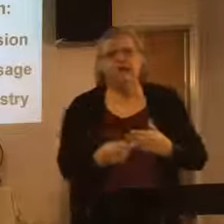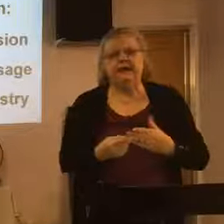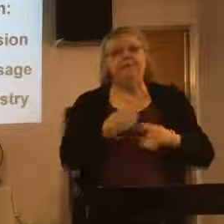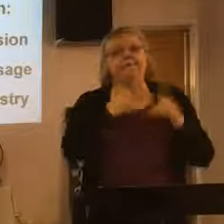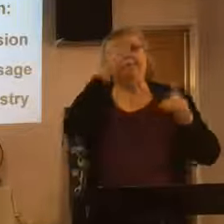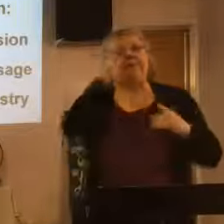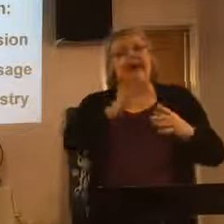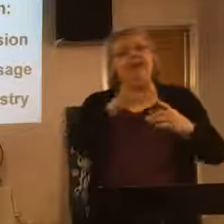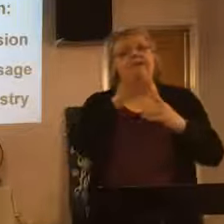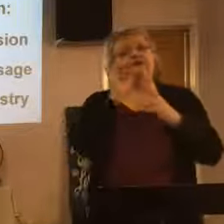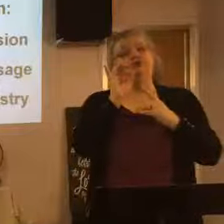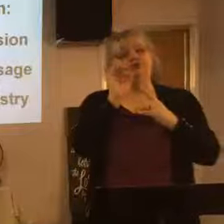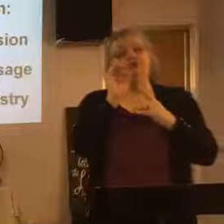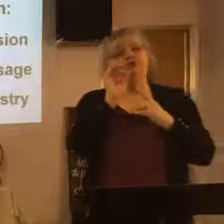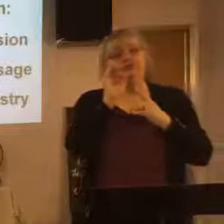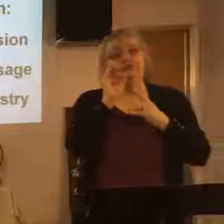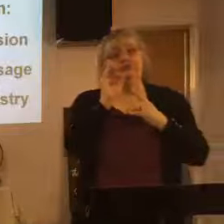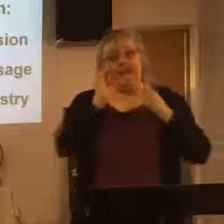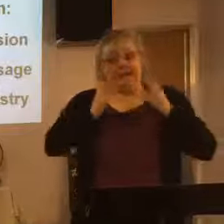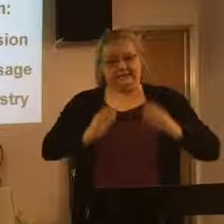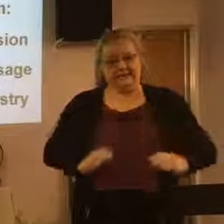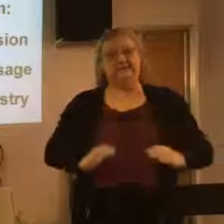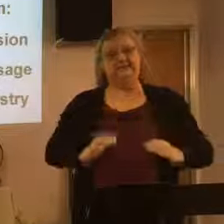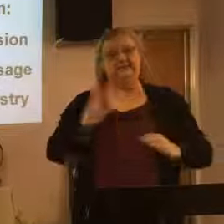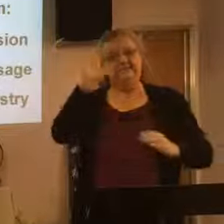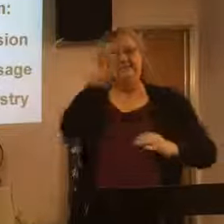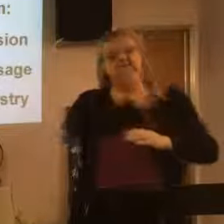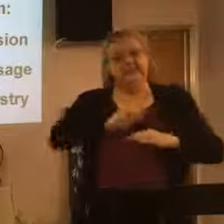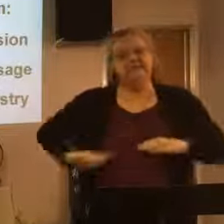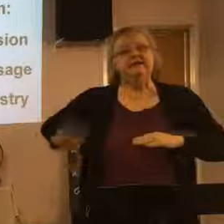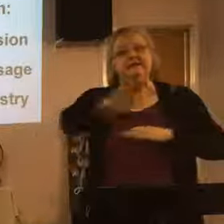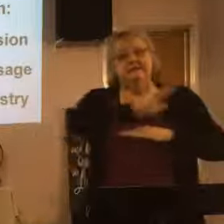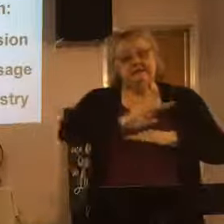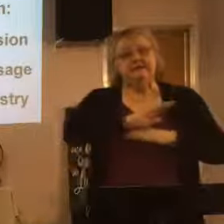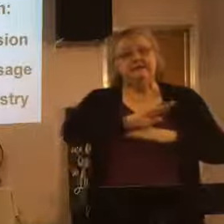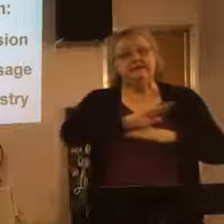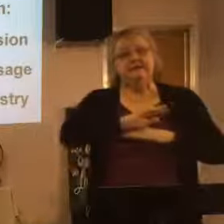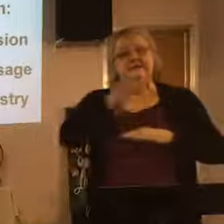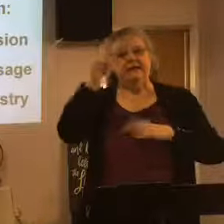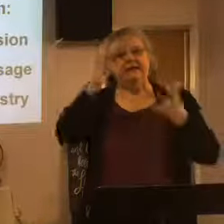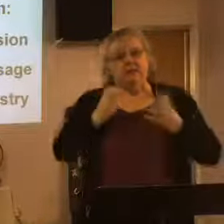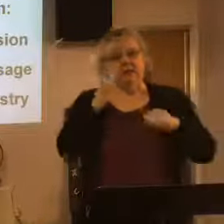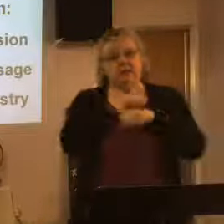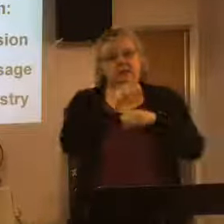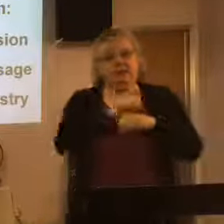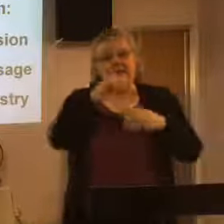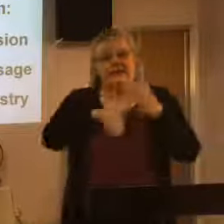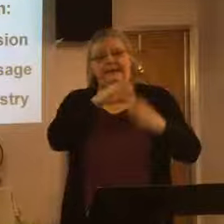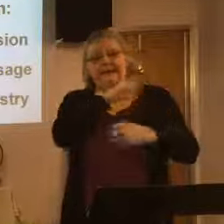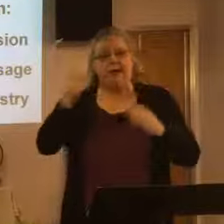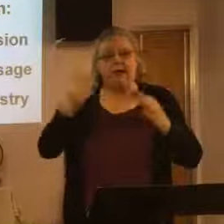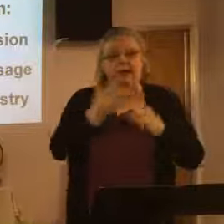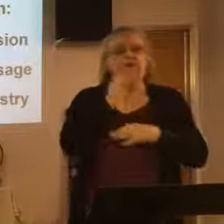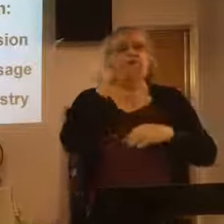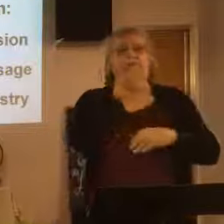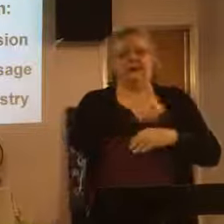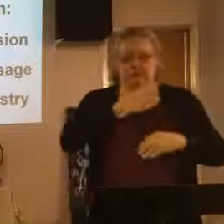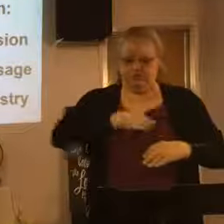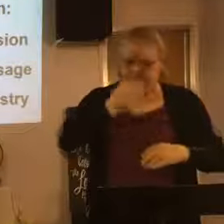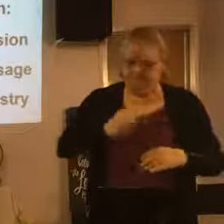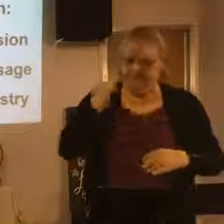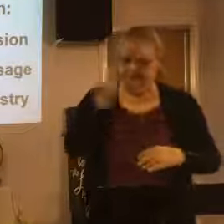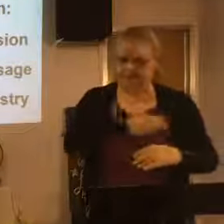God has chosen as citizens of the kingdom of God to work in and work through us, to invite us to